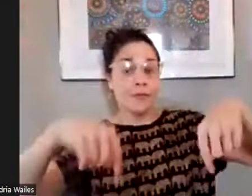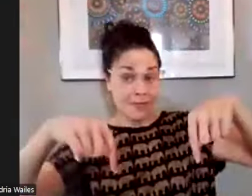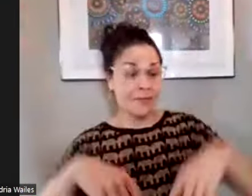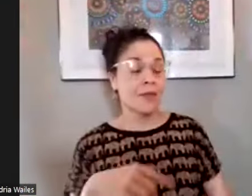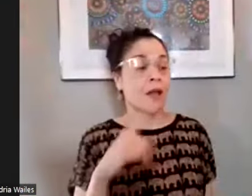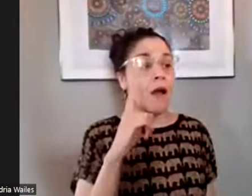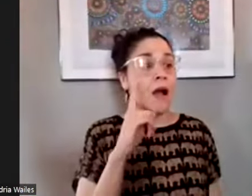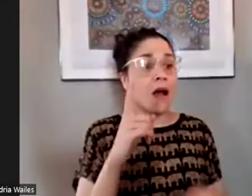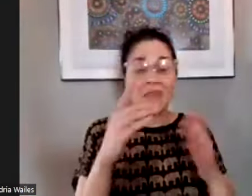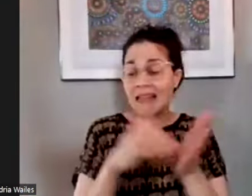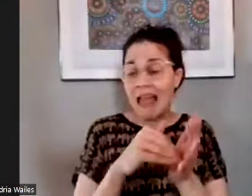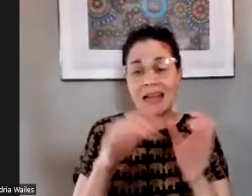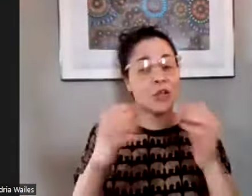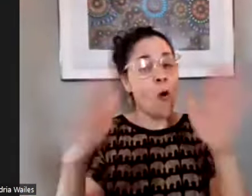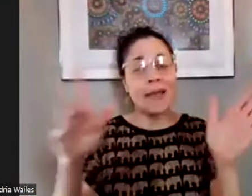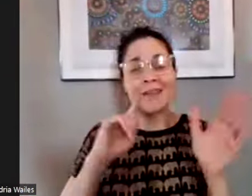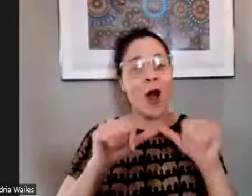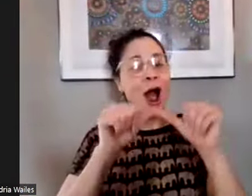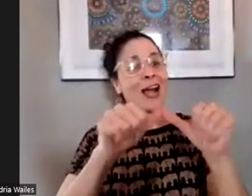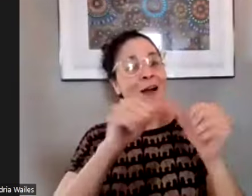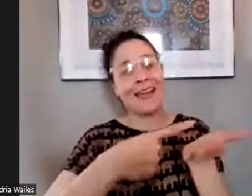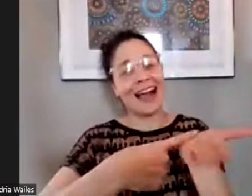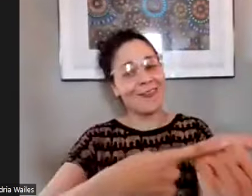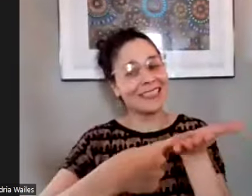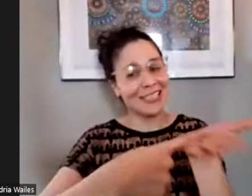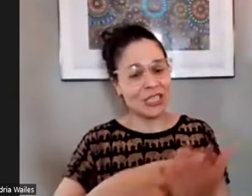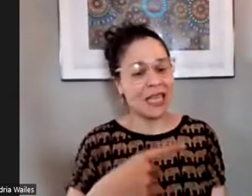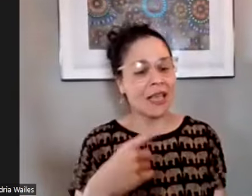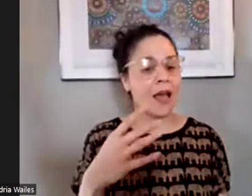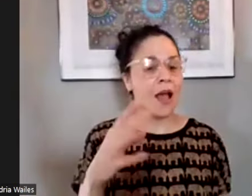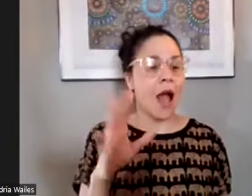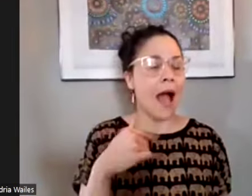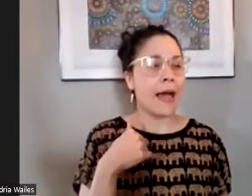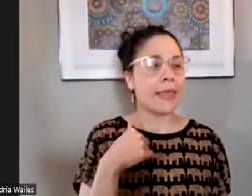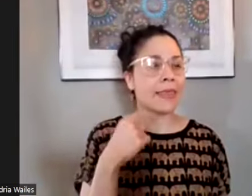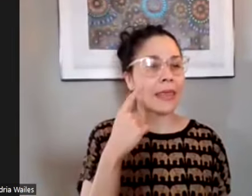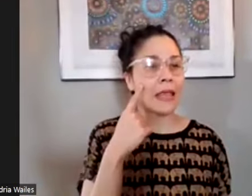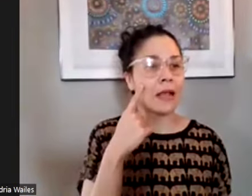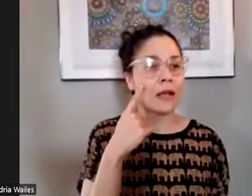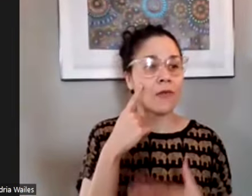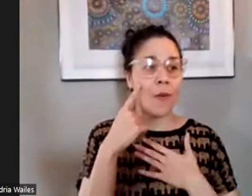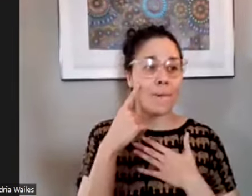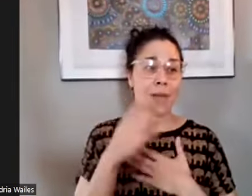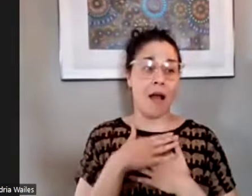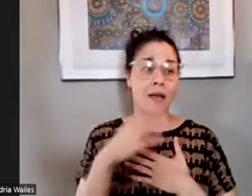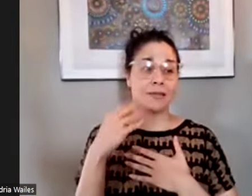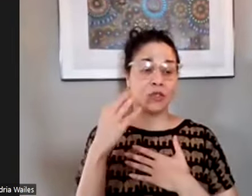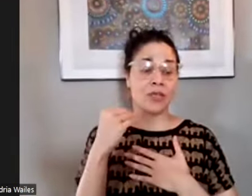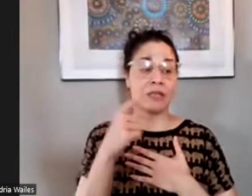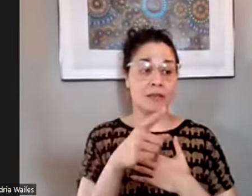you do all of those things and get that, you're still at a place where there's a lot of constant discussion around artistic sign